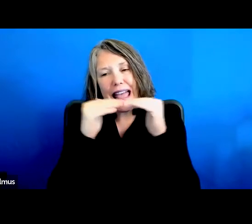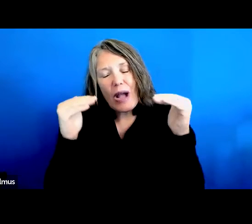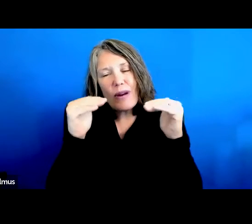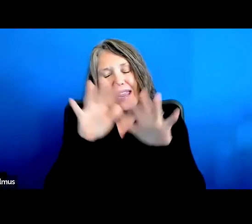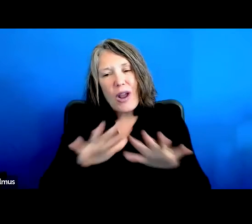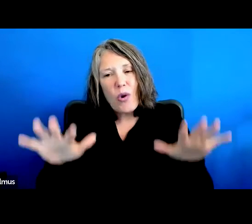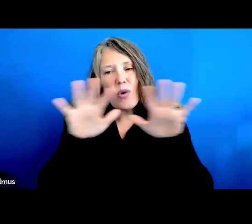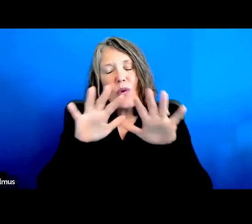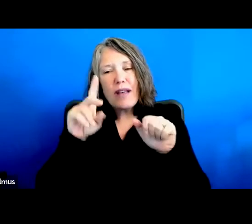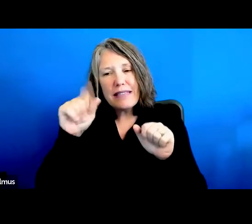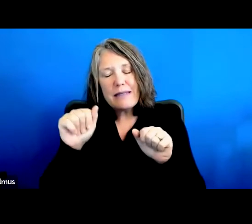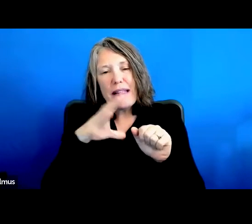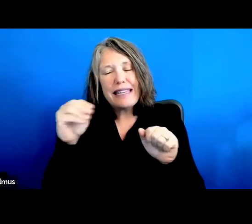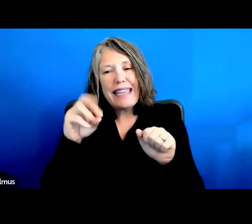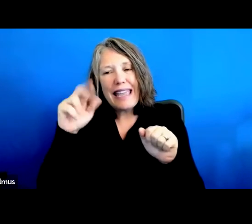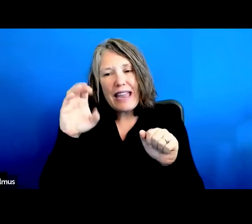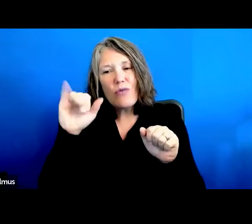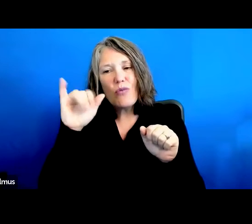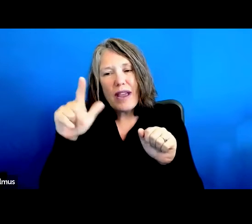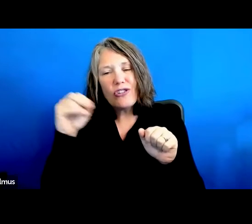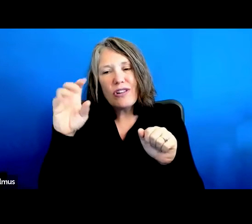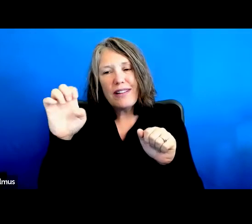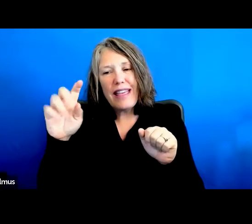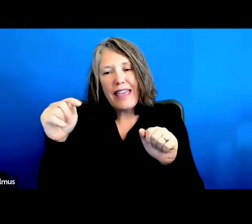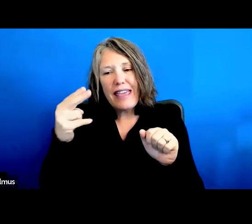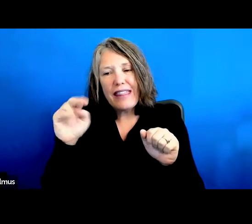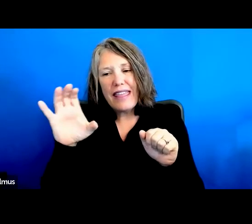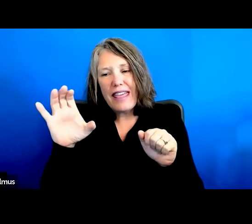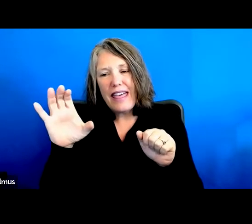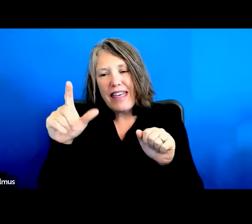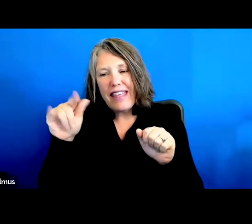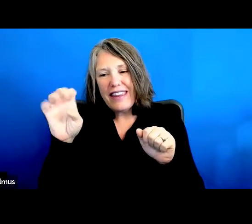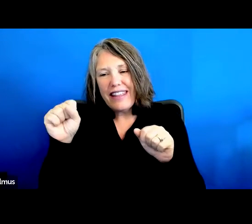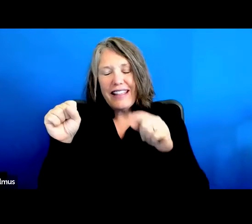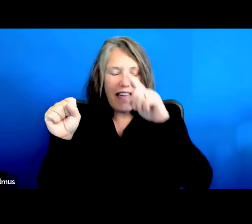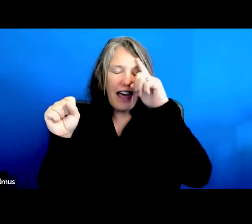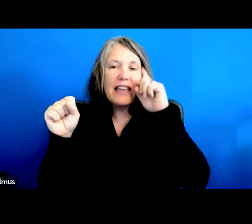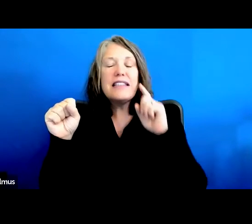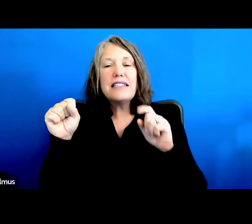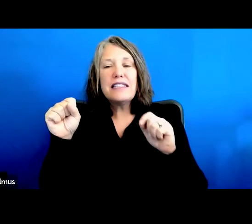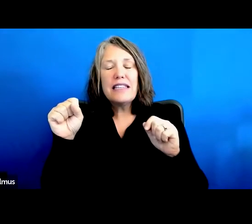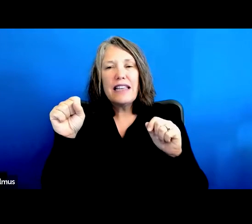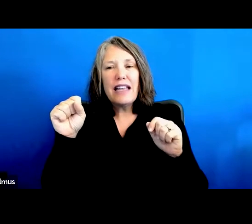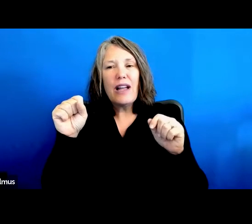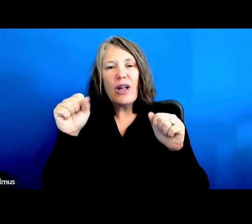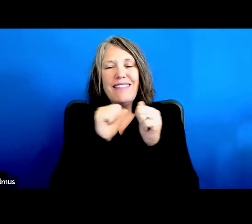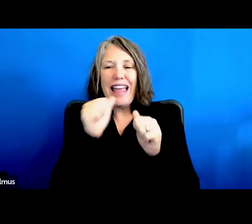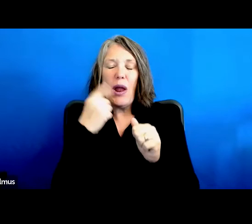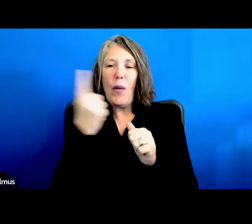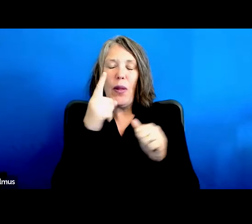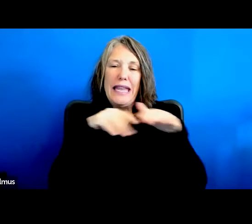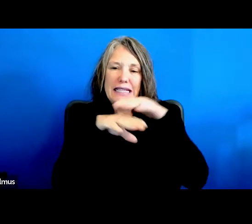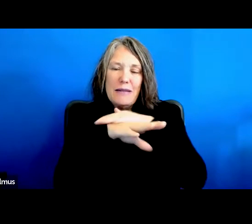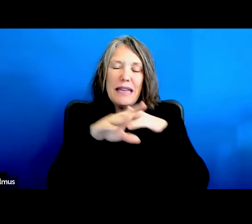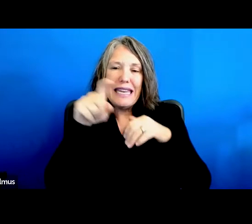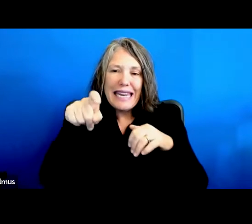and racial and ethnic lines, that being able to analyze at those intersections of not only accessibility